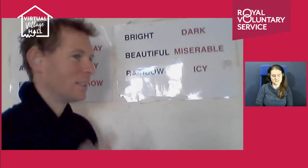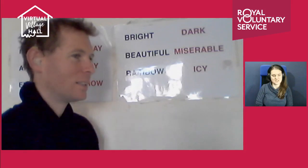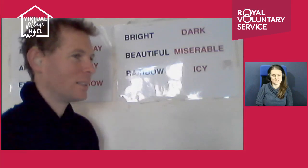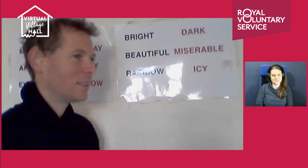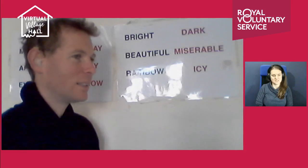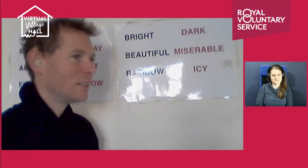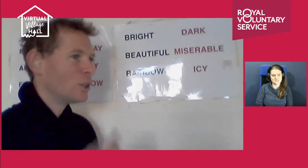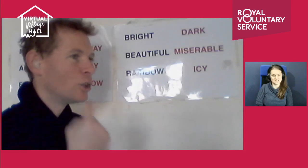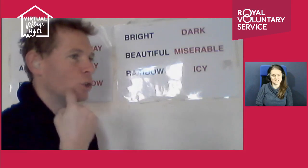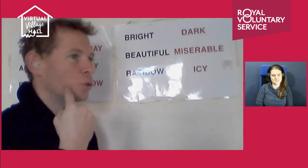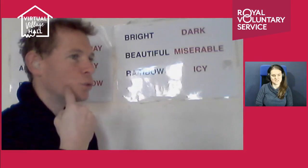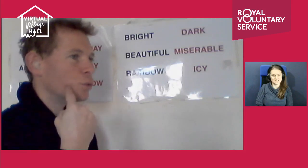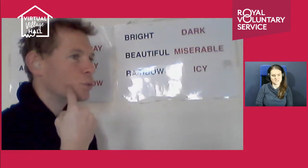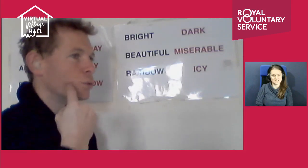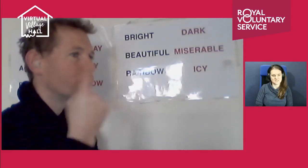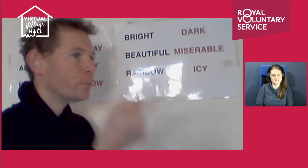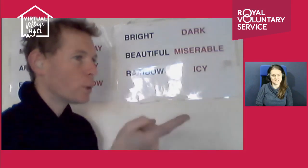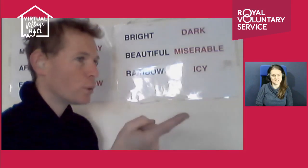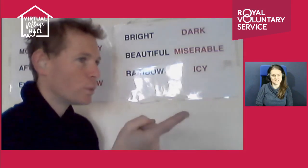Yesterday.